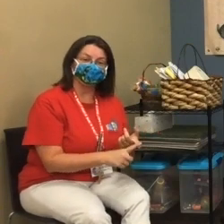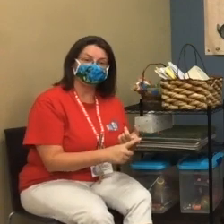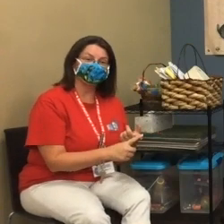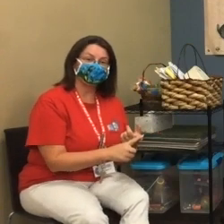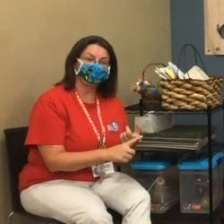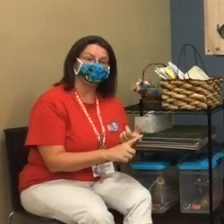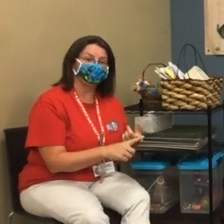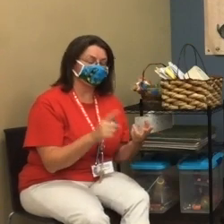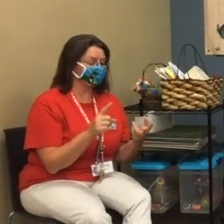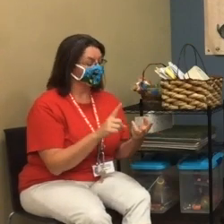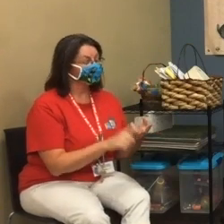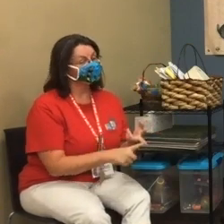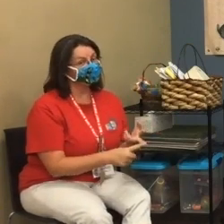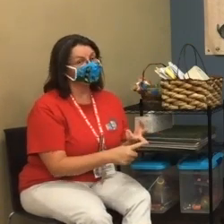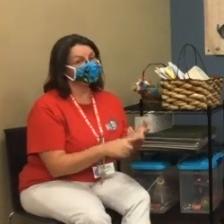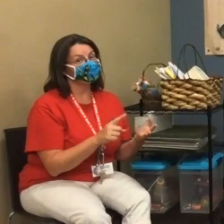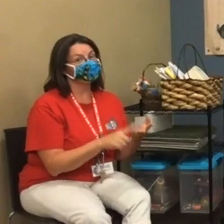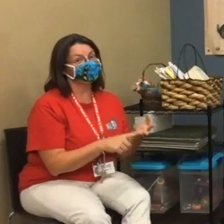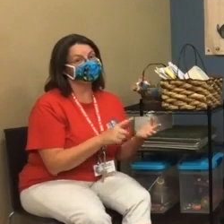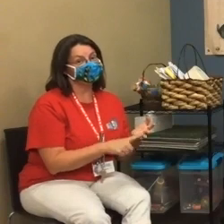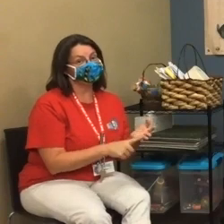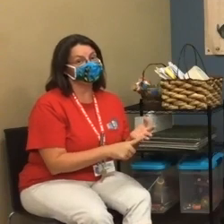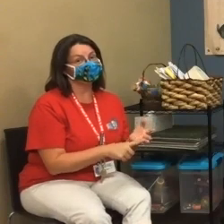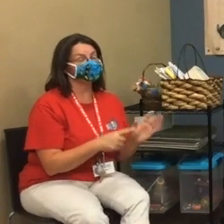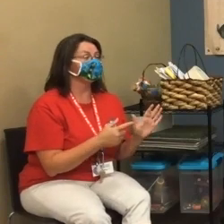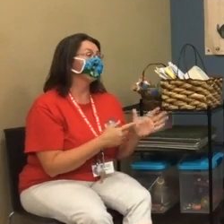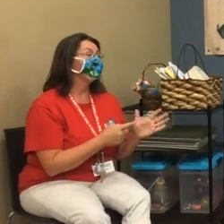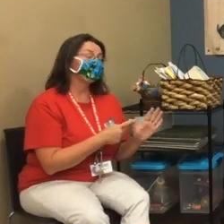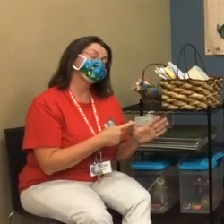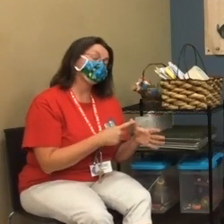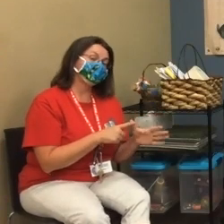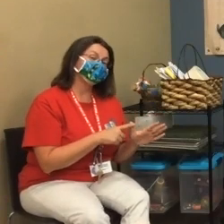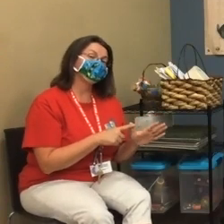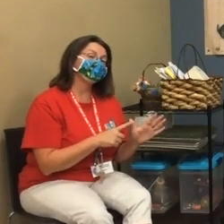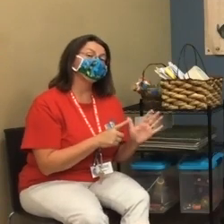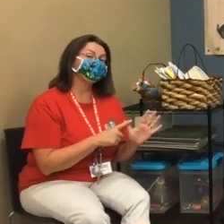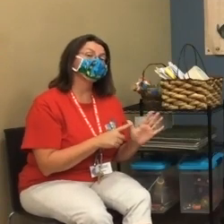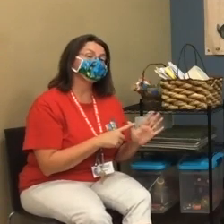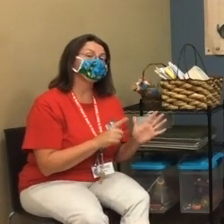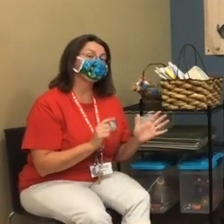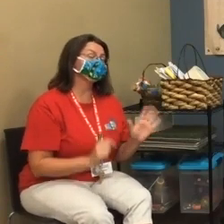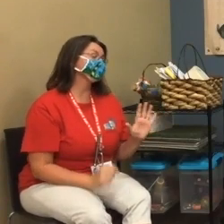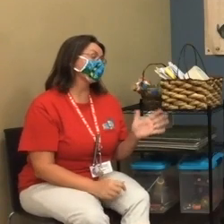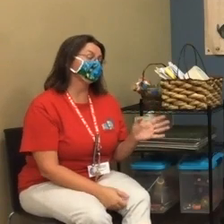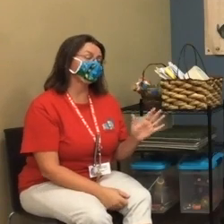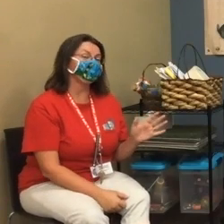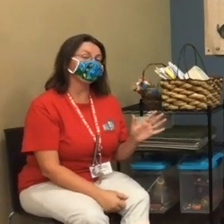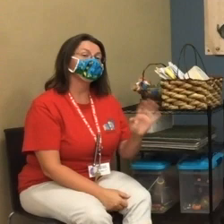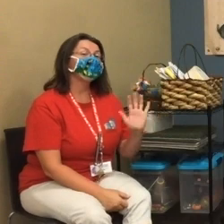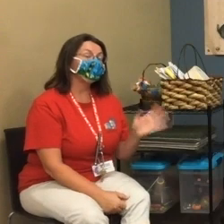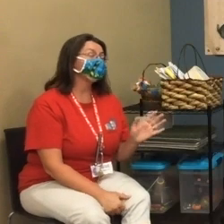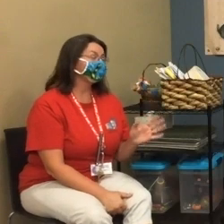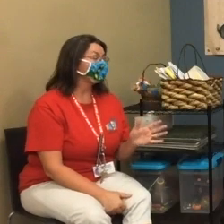We have baby time on Mondays, story time Tuesday, Wednesday, and Thursday. And on Friday, we've been getting some pictures from the